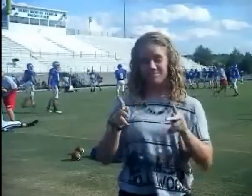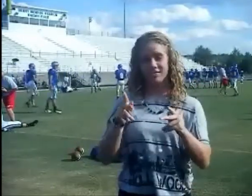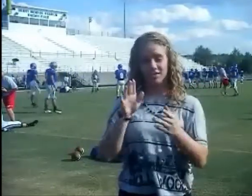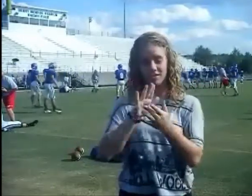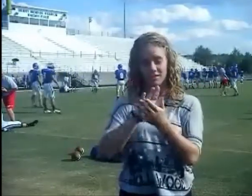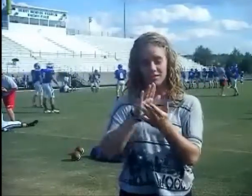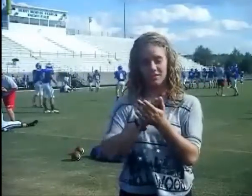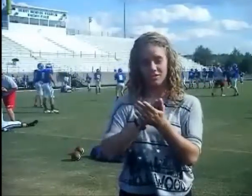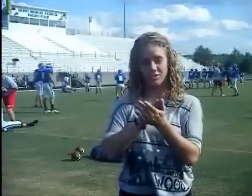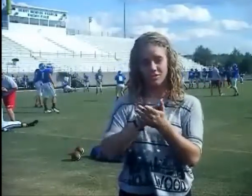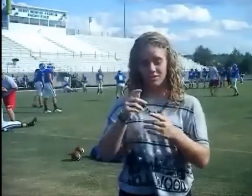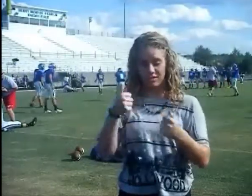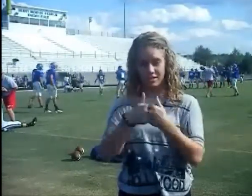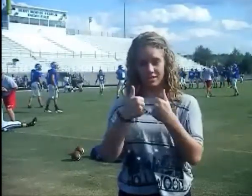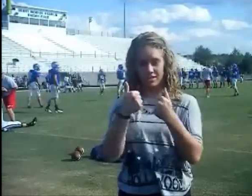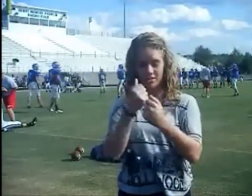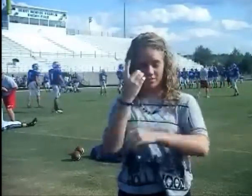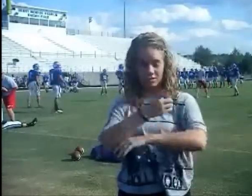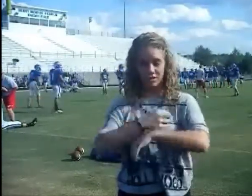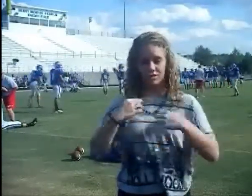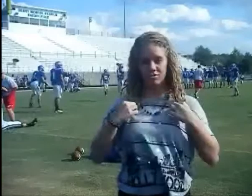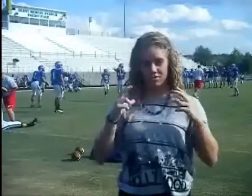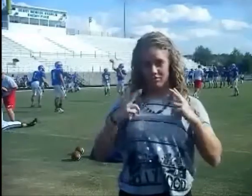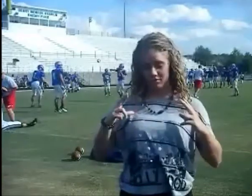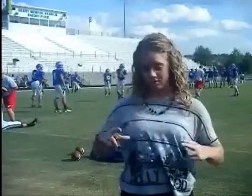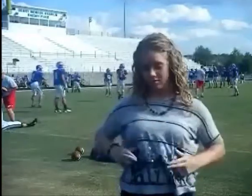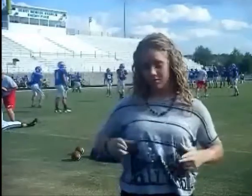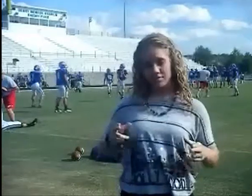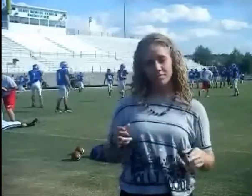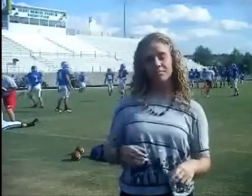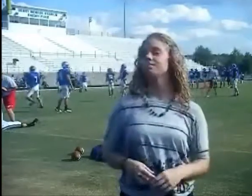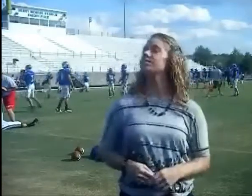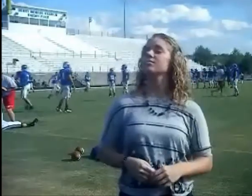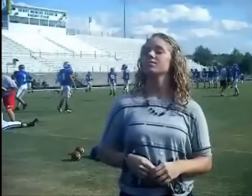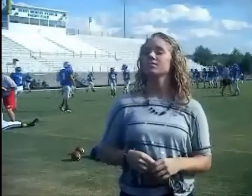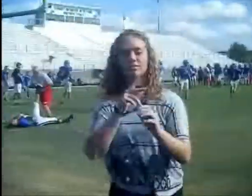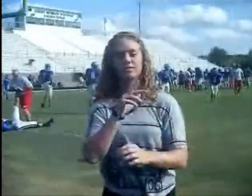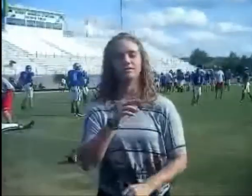To get the way those game day jerseys down the hall